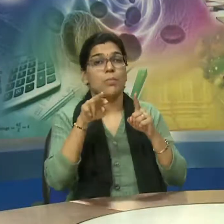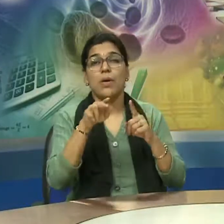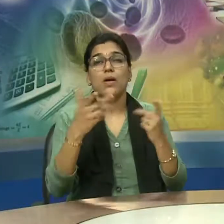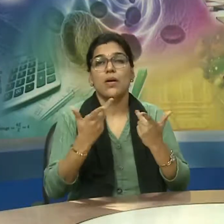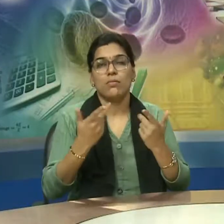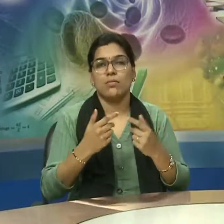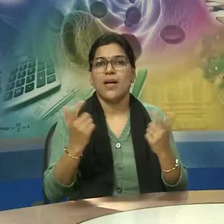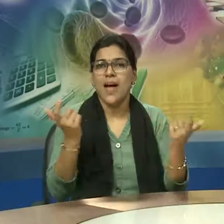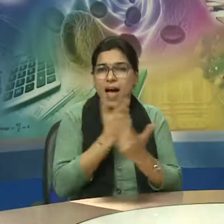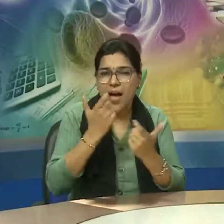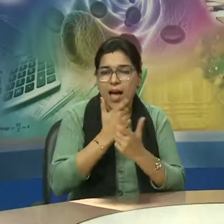K,